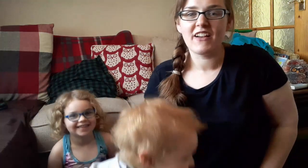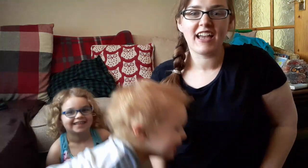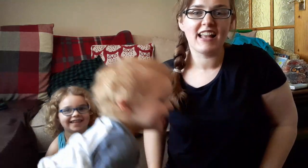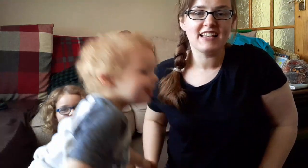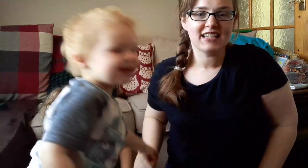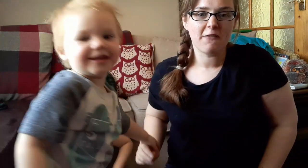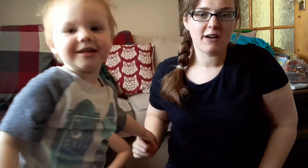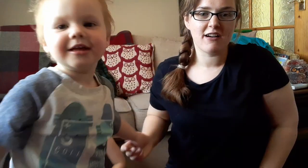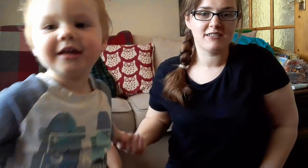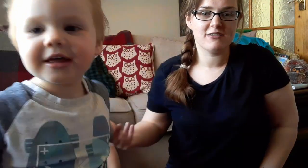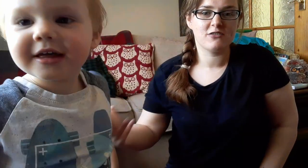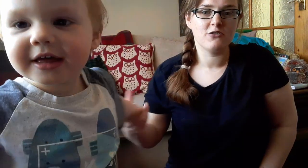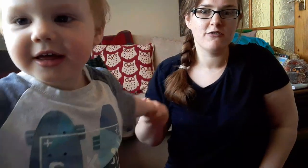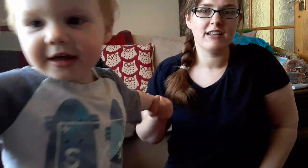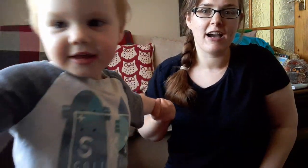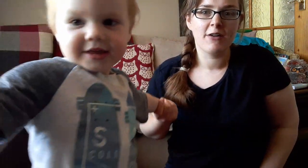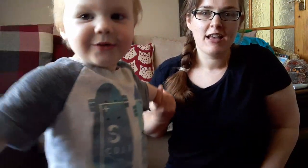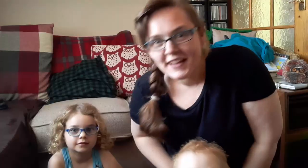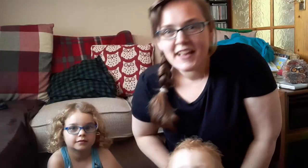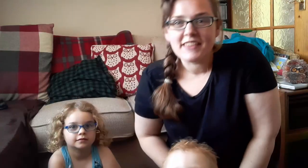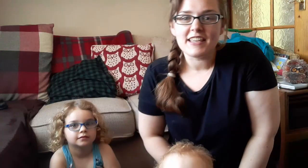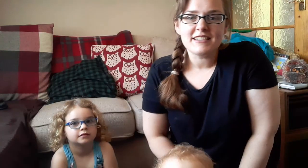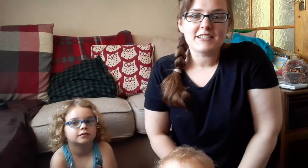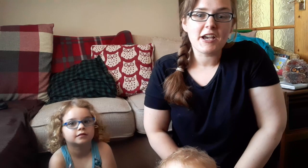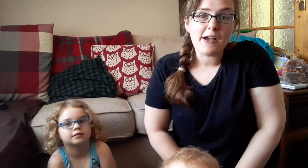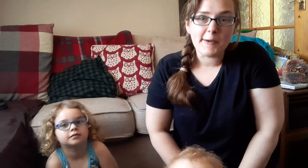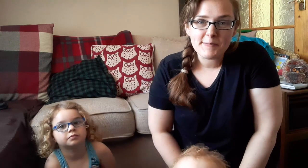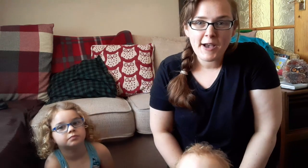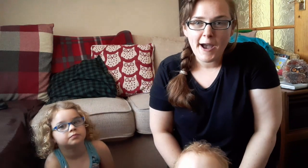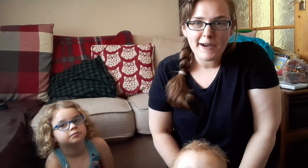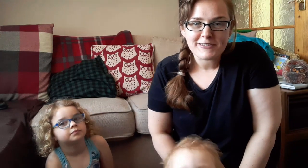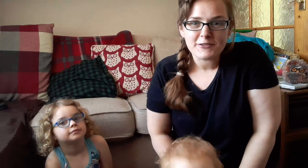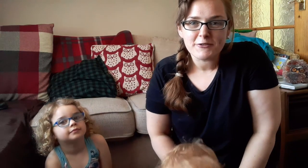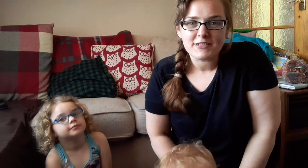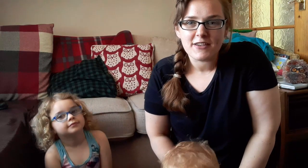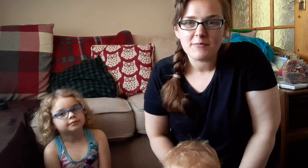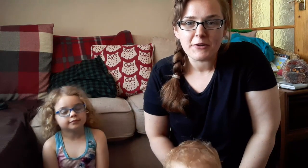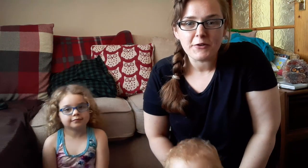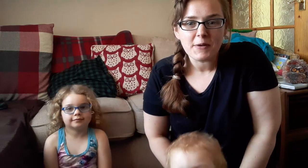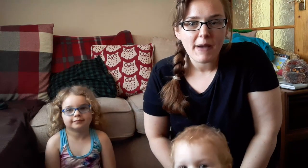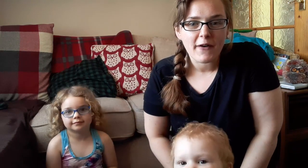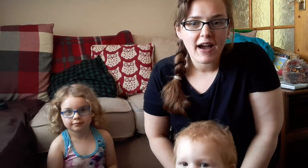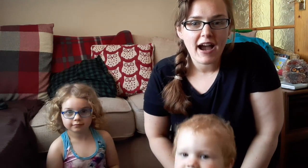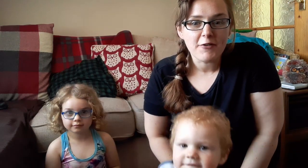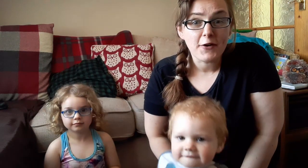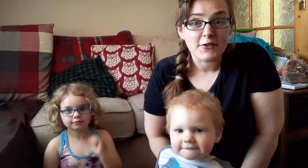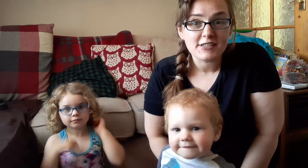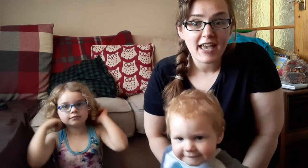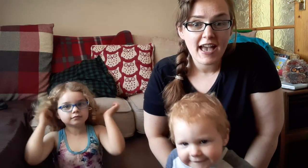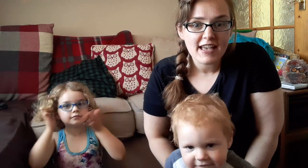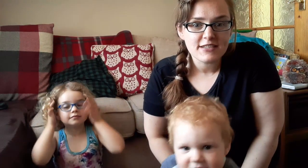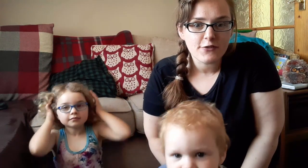Okay, let's have our story now. This term, our stories have been all about how God cares for